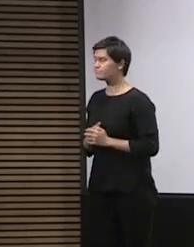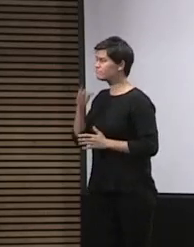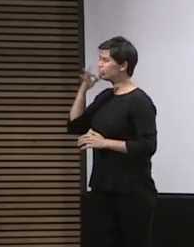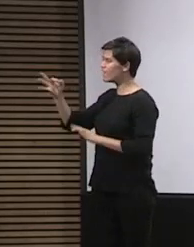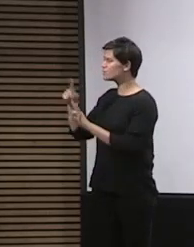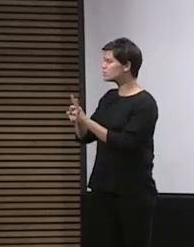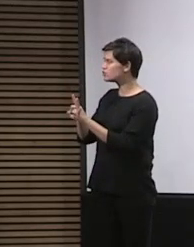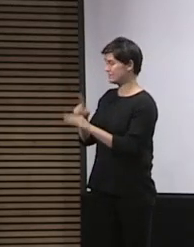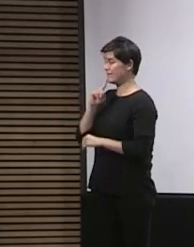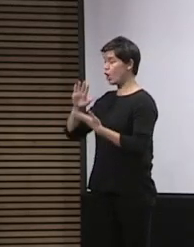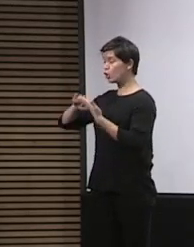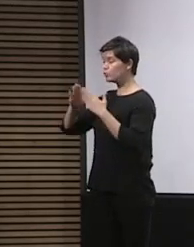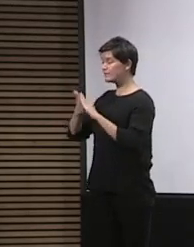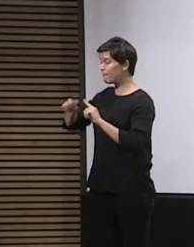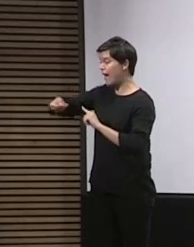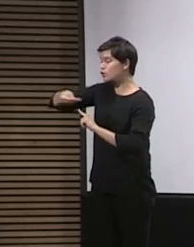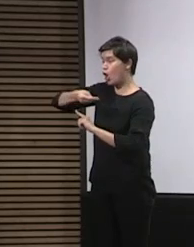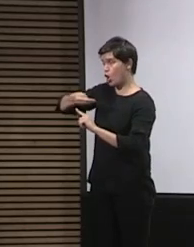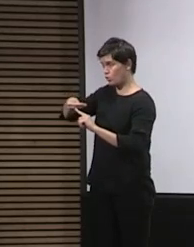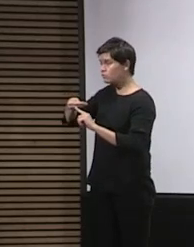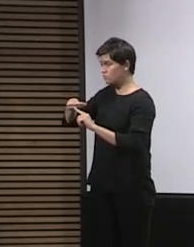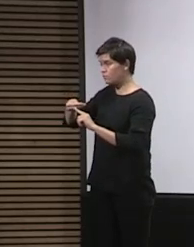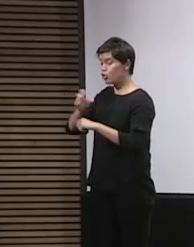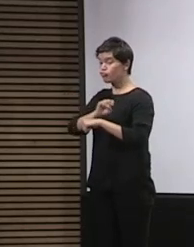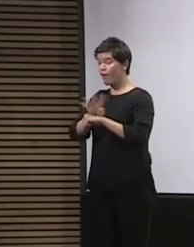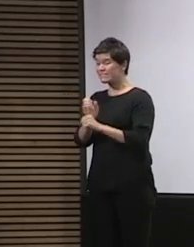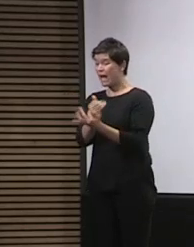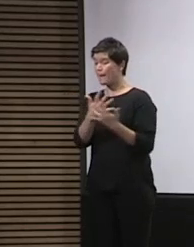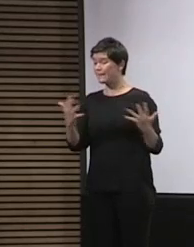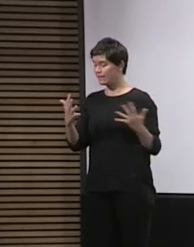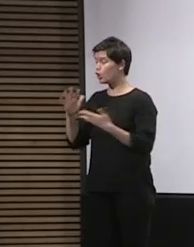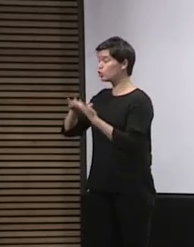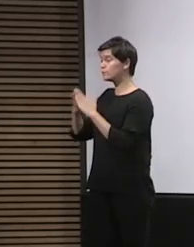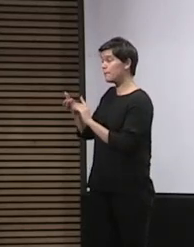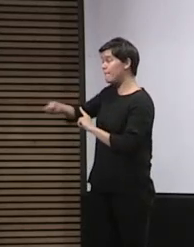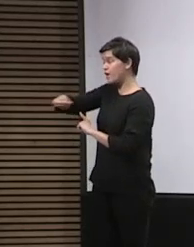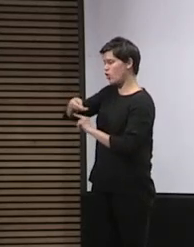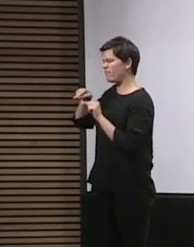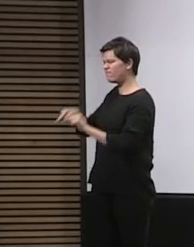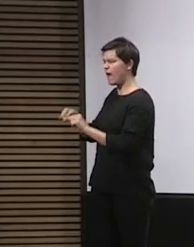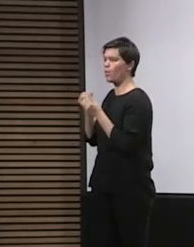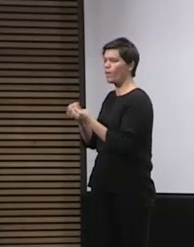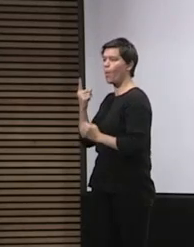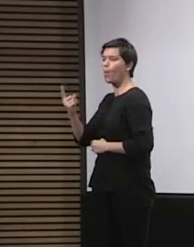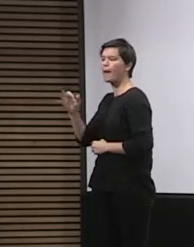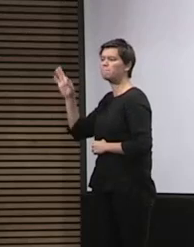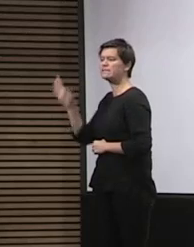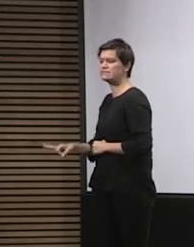about 1% of community Yes. transmission. So David Skegg yesterday said that's a meaningless number because the testing hasn't been widespread. Do you accept that?